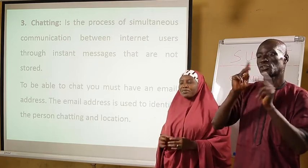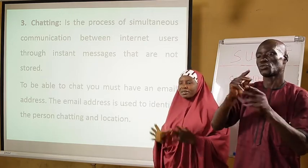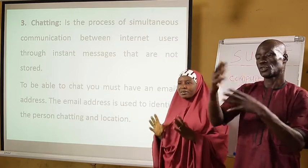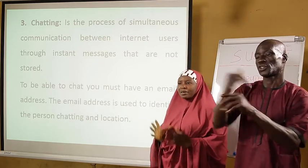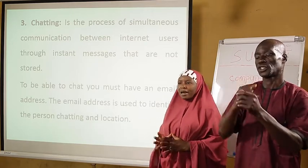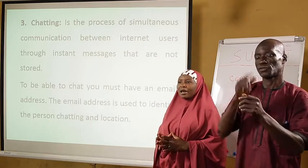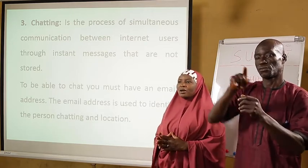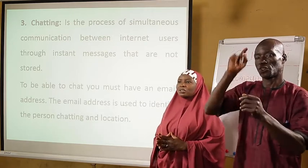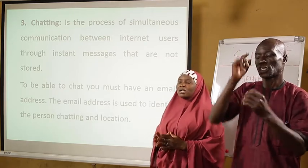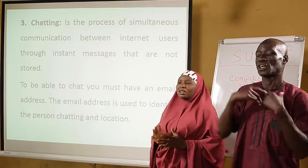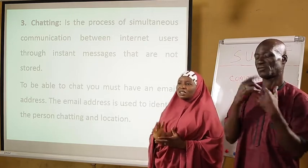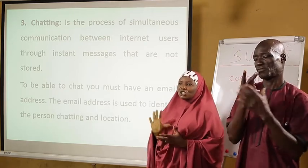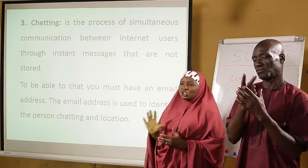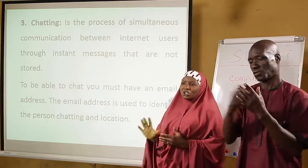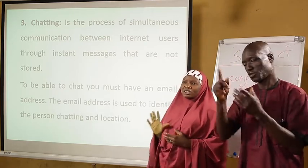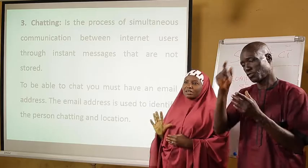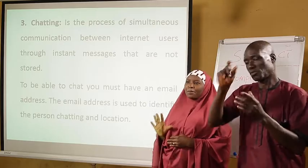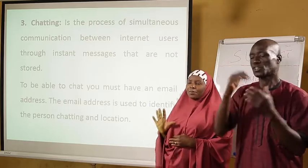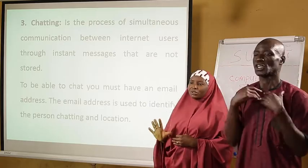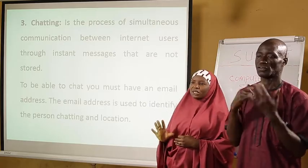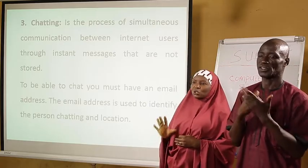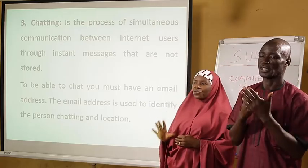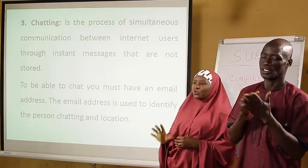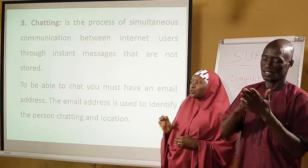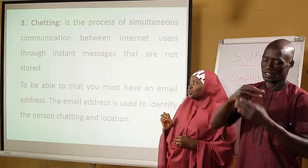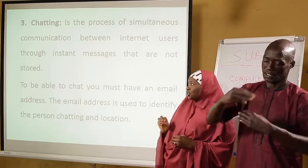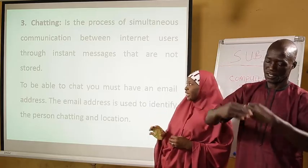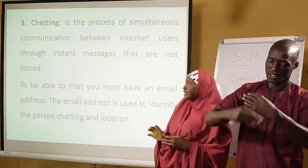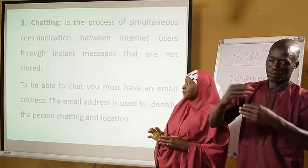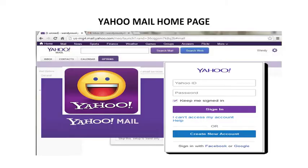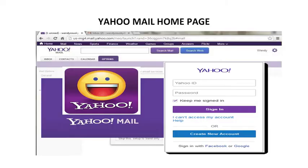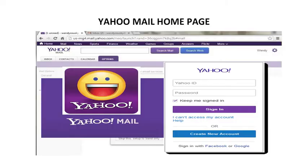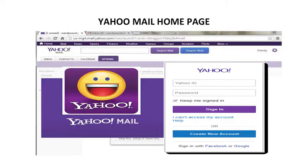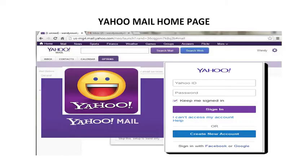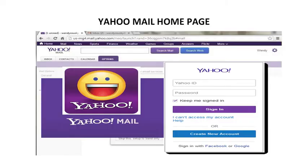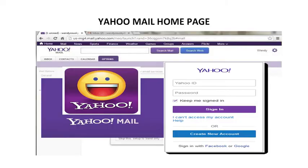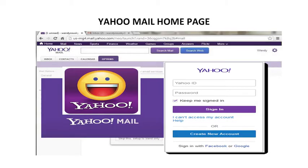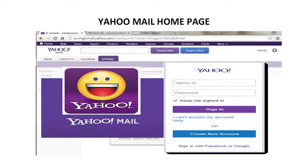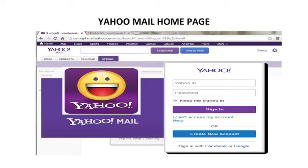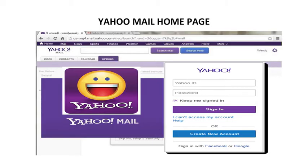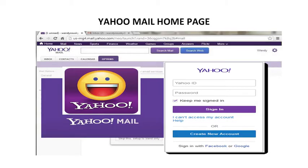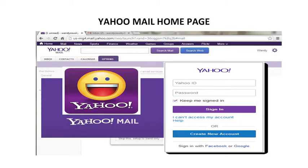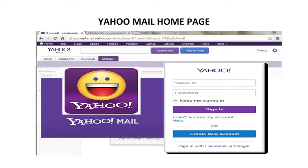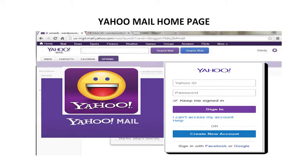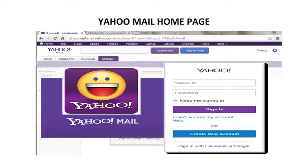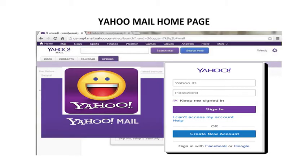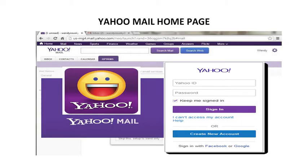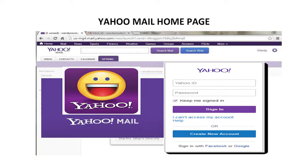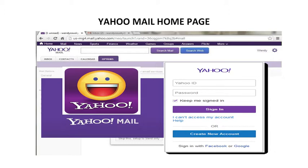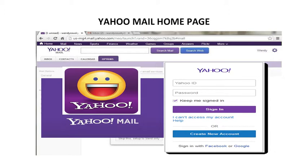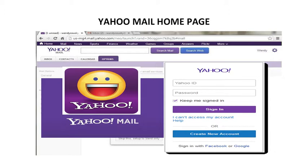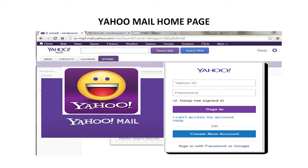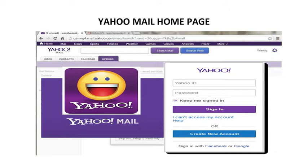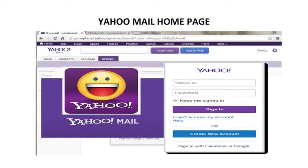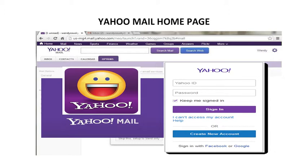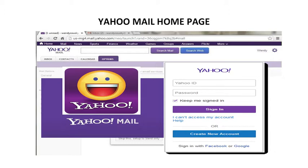also have the account. This is just the process of you chatting. The next, you can look at